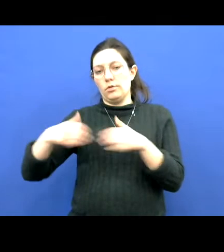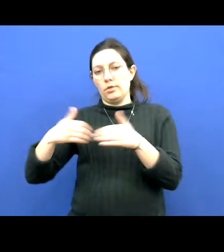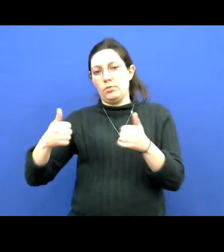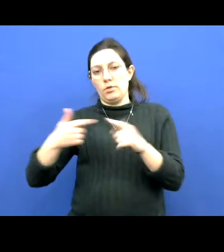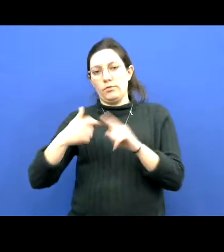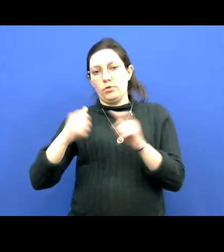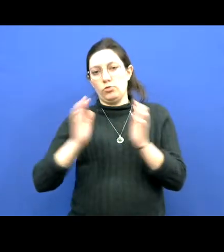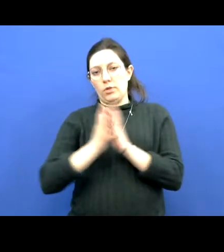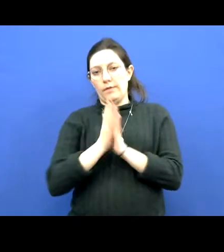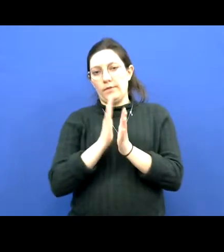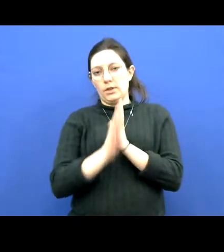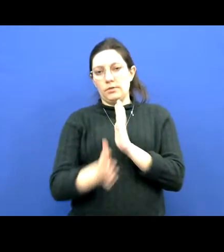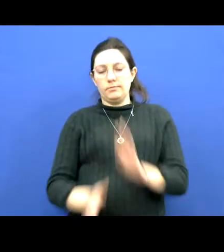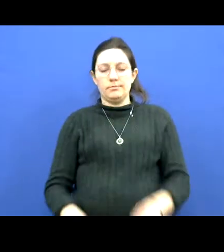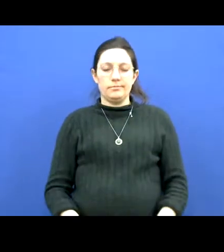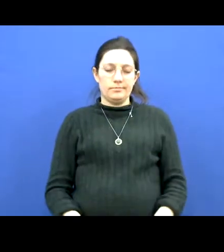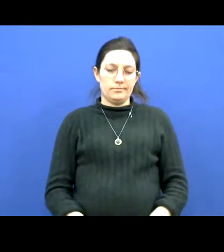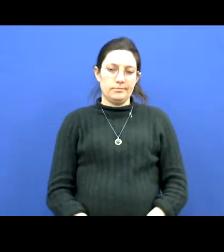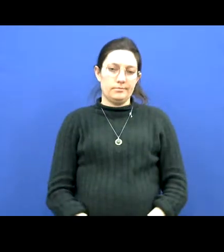traffic. So,